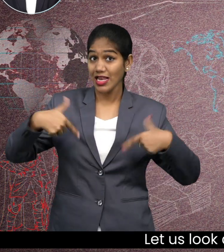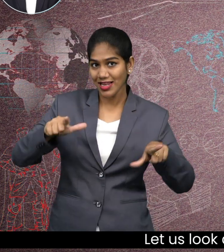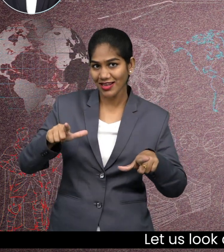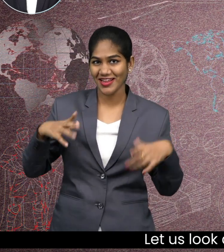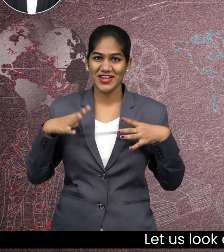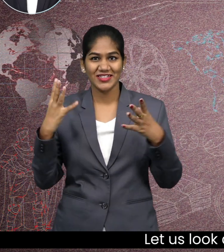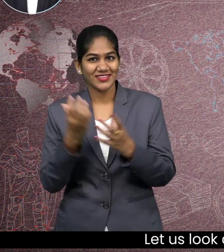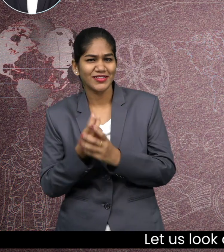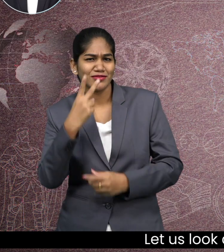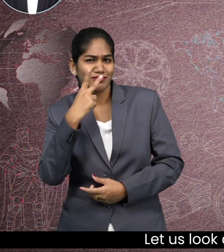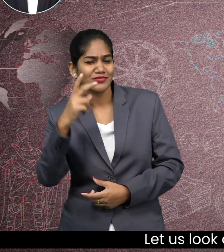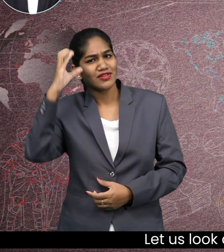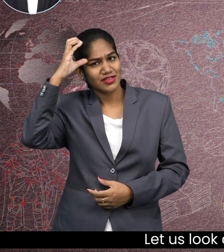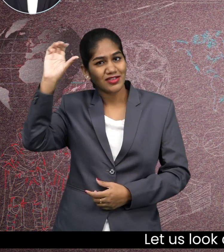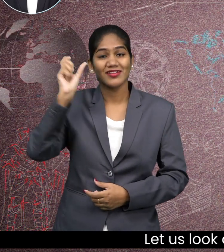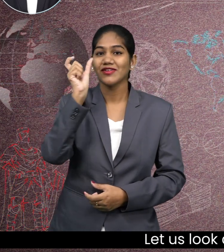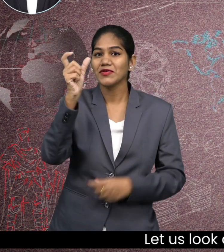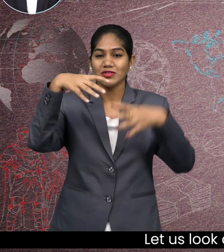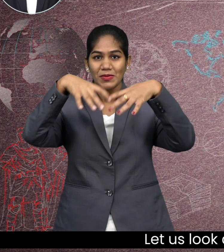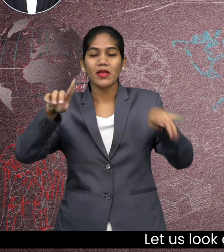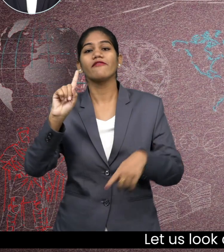Let us look at this concept map first.